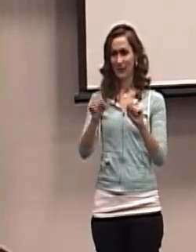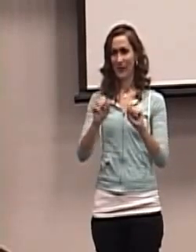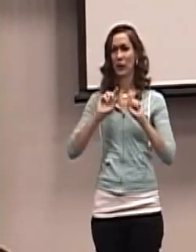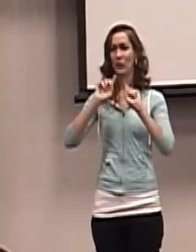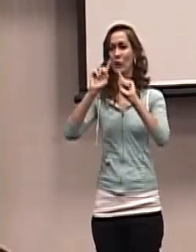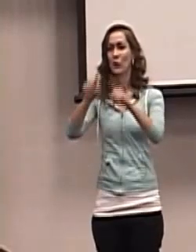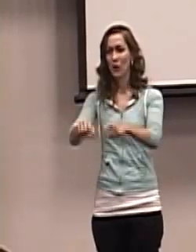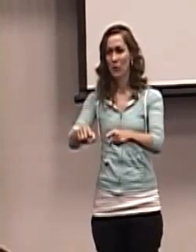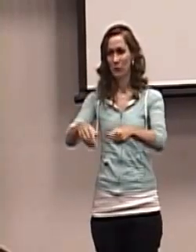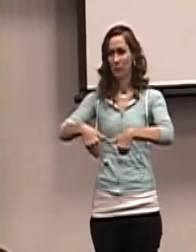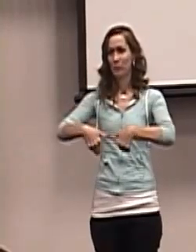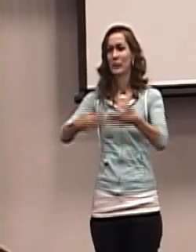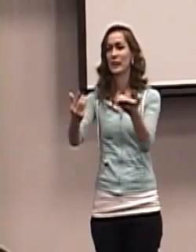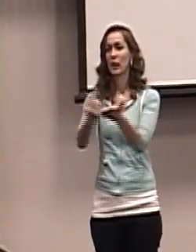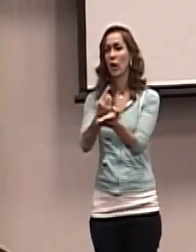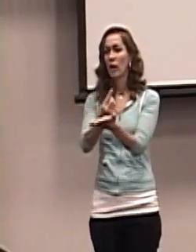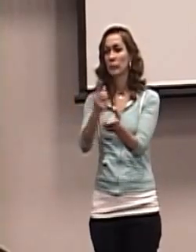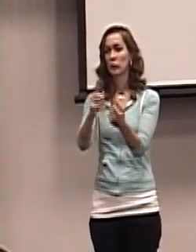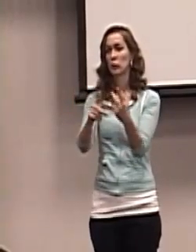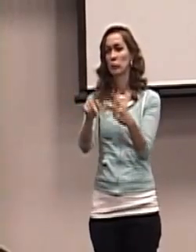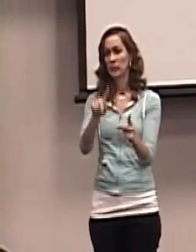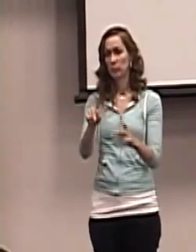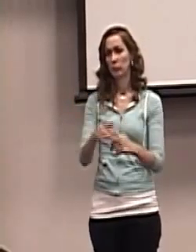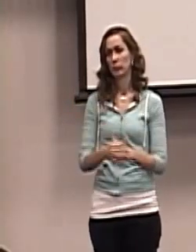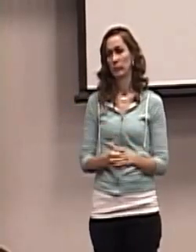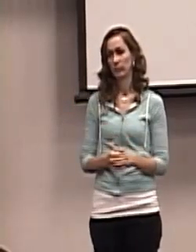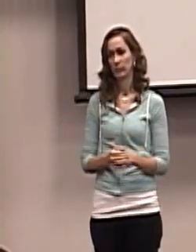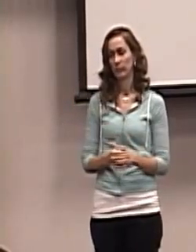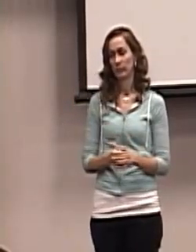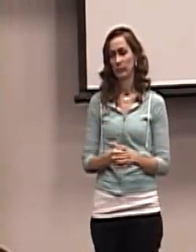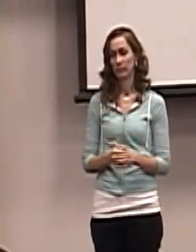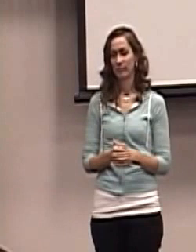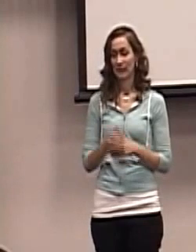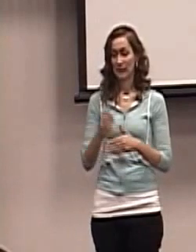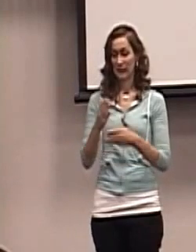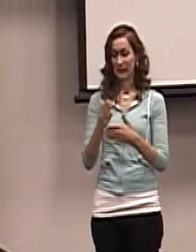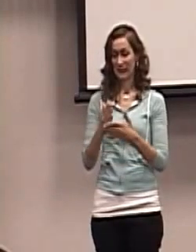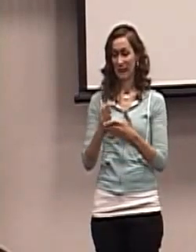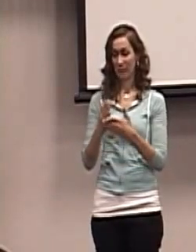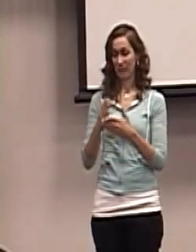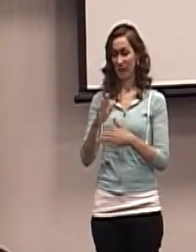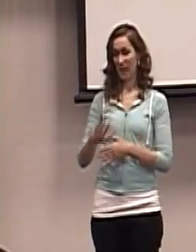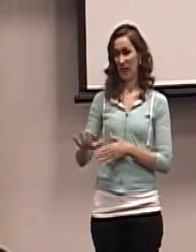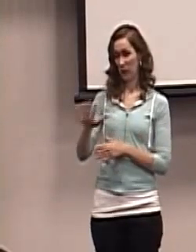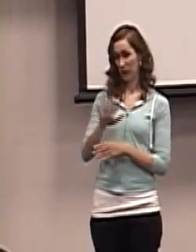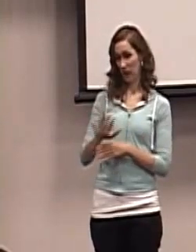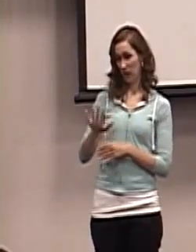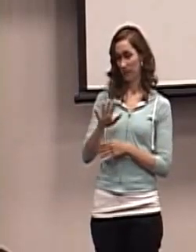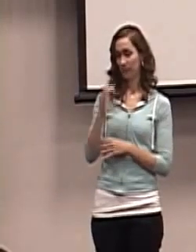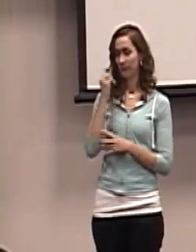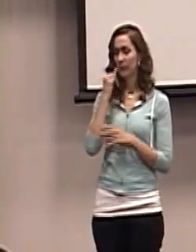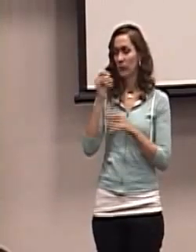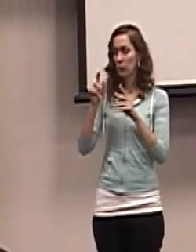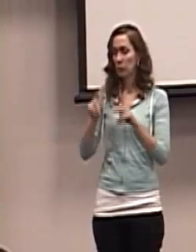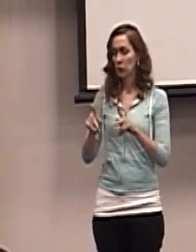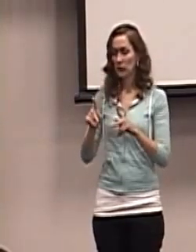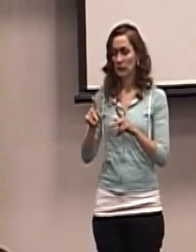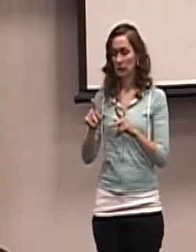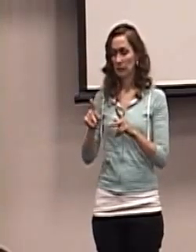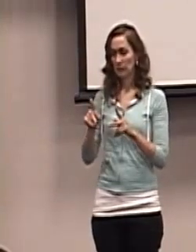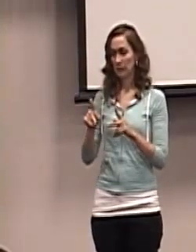to them. Sometimes in some areas, if a person is known to be a missionary,